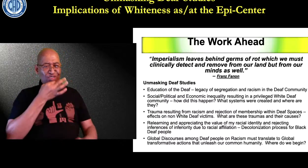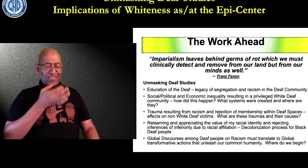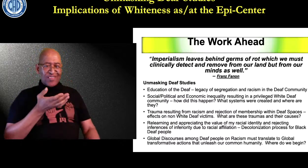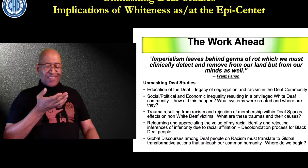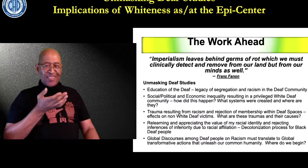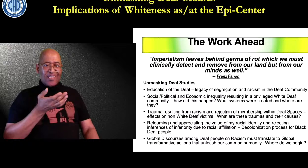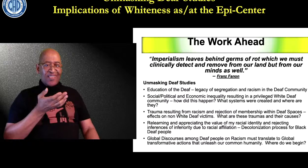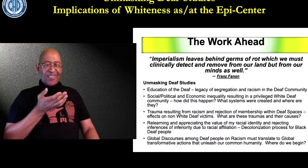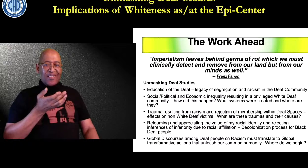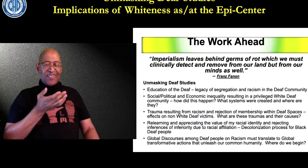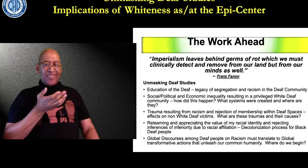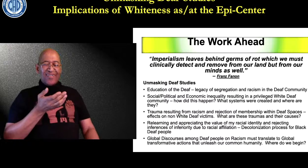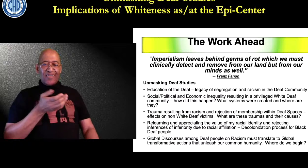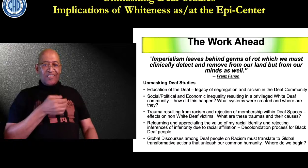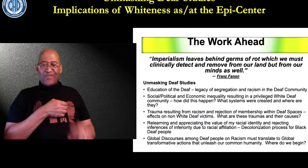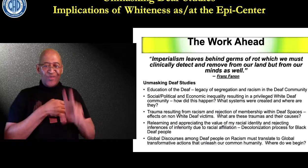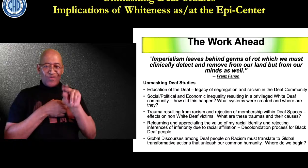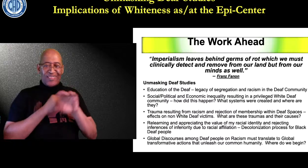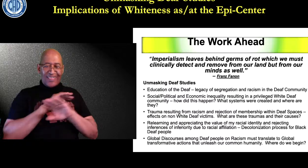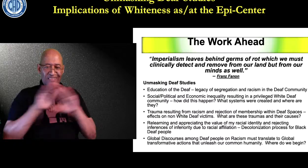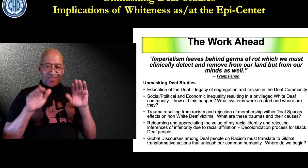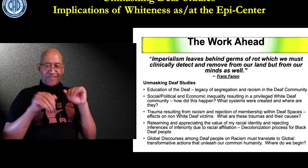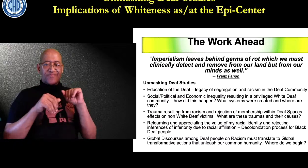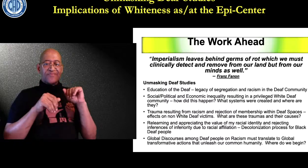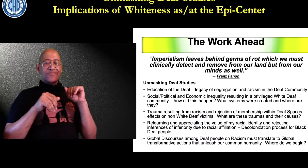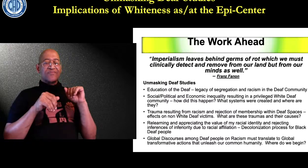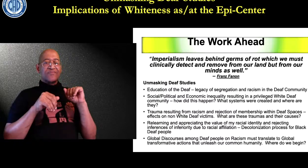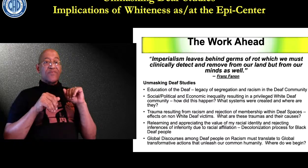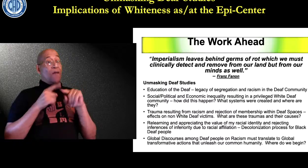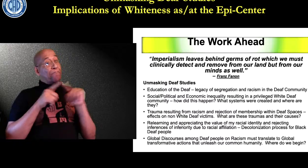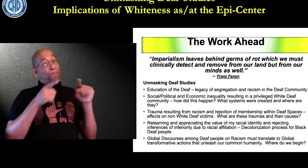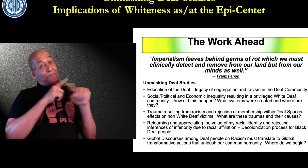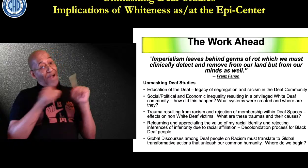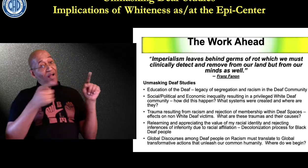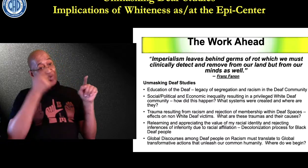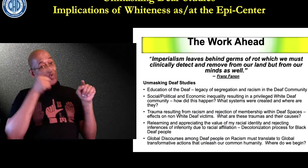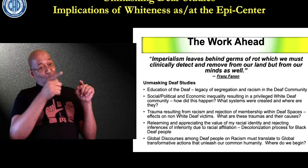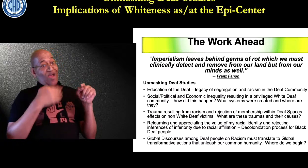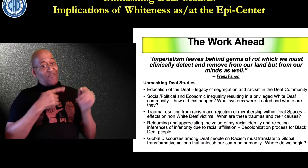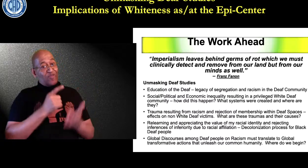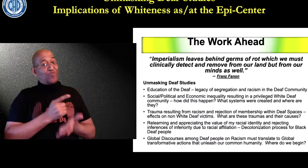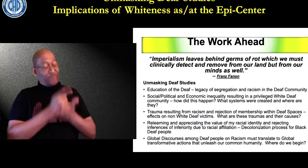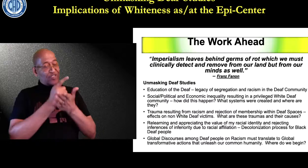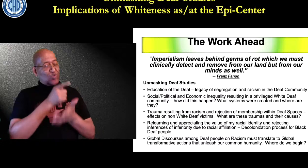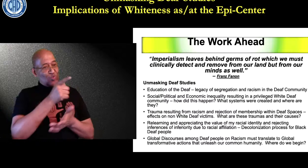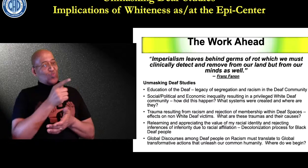month in Africa, that's not necessarily becoming an expert. That's not it.